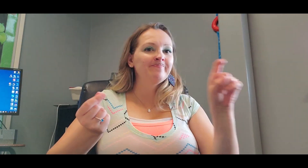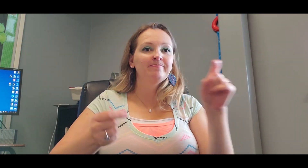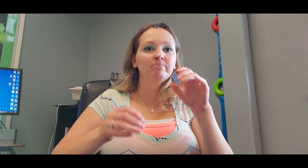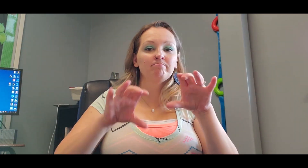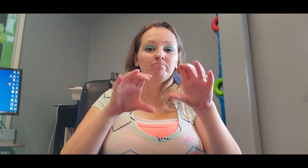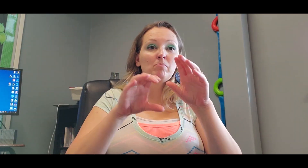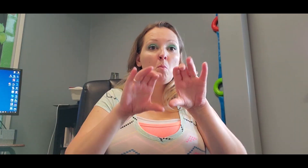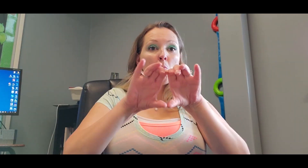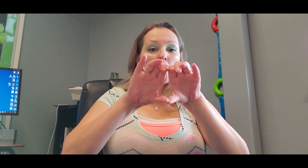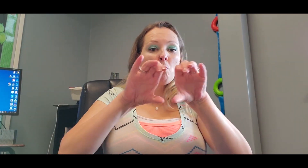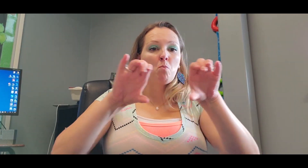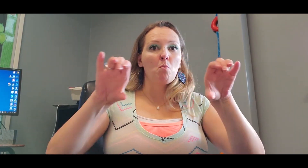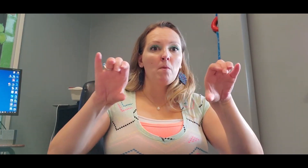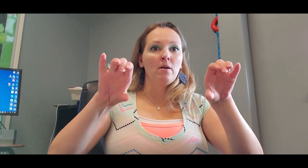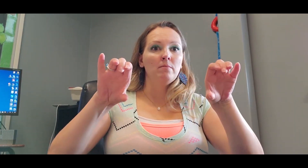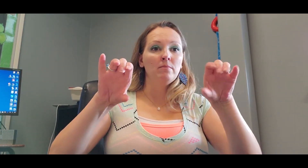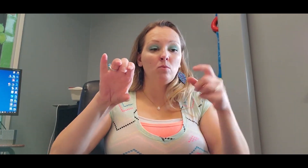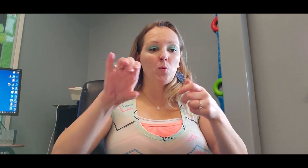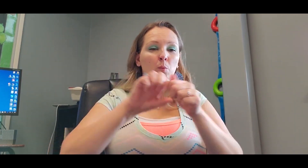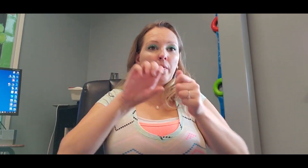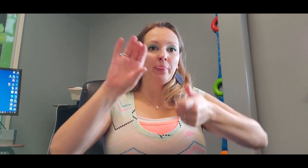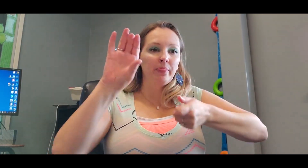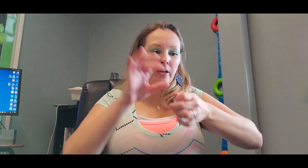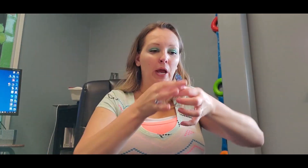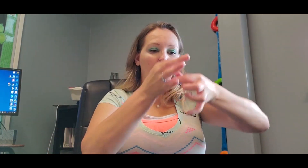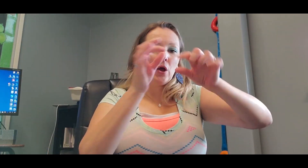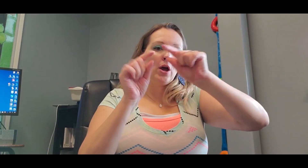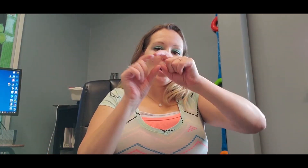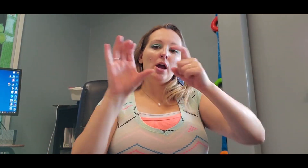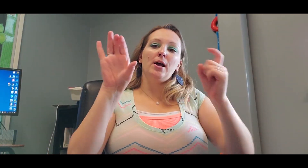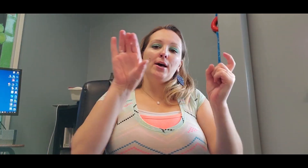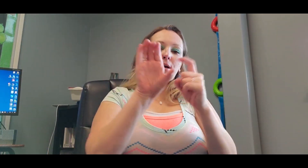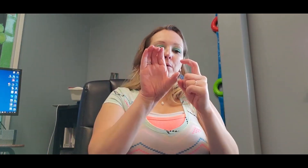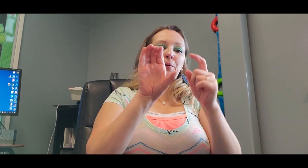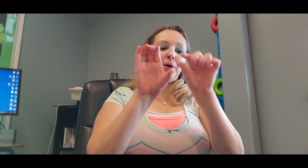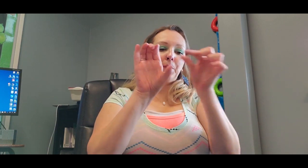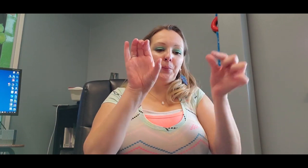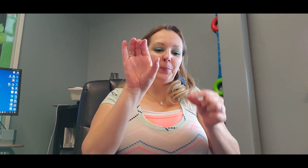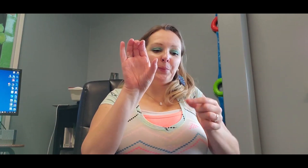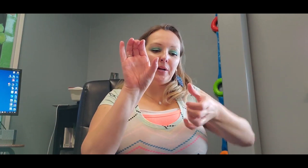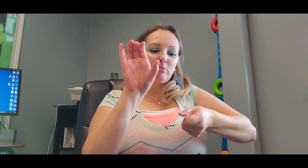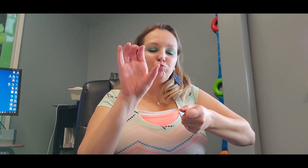he decides that he's going to go get a paint roller instead of doing it by hand.